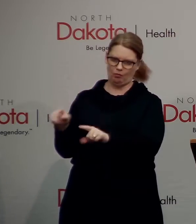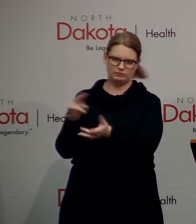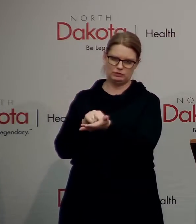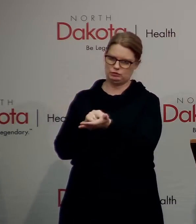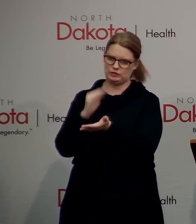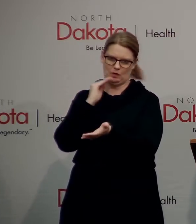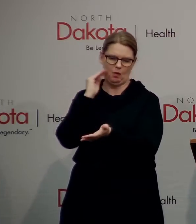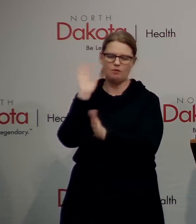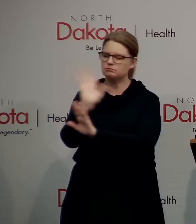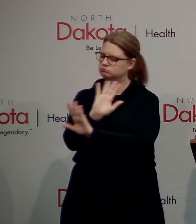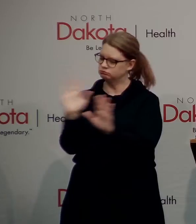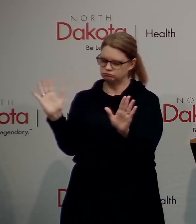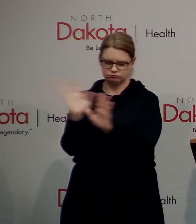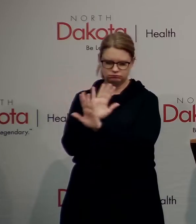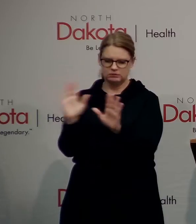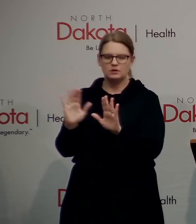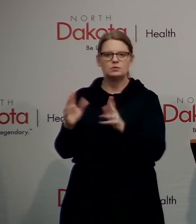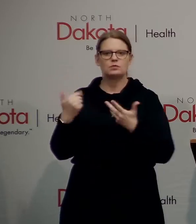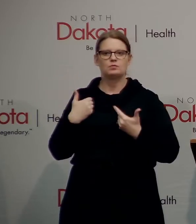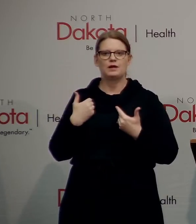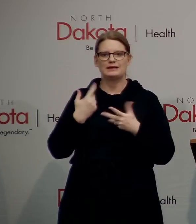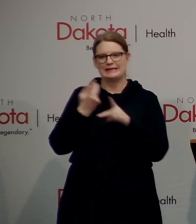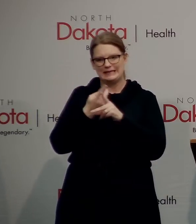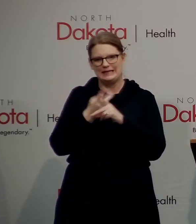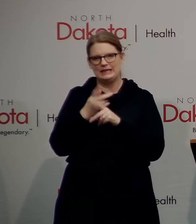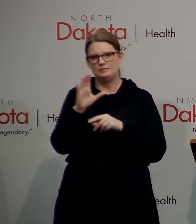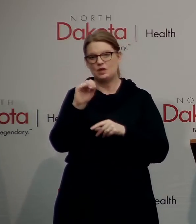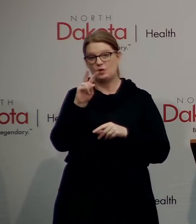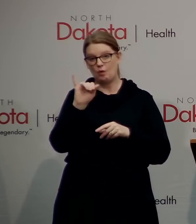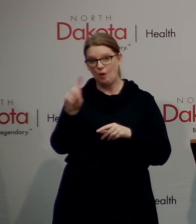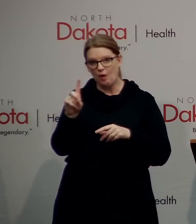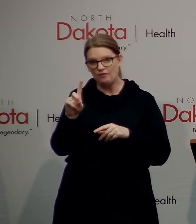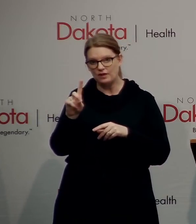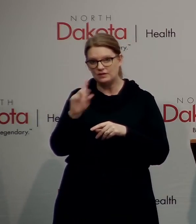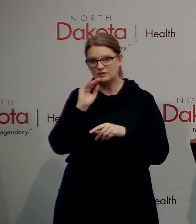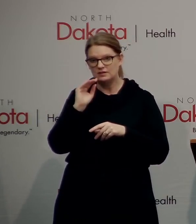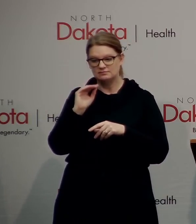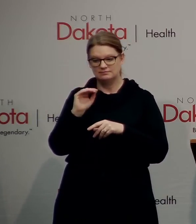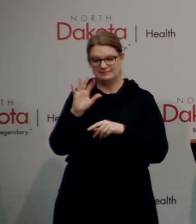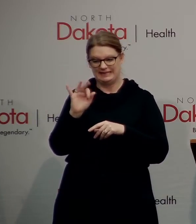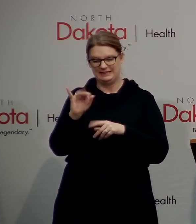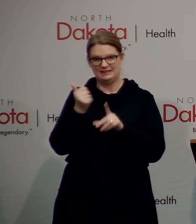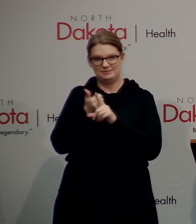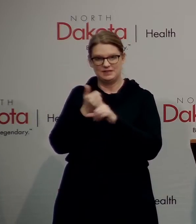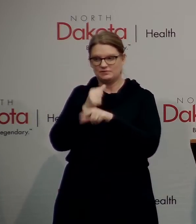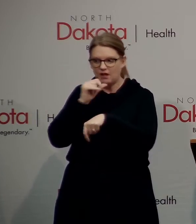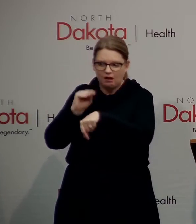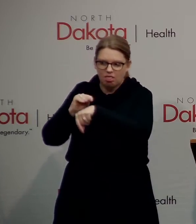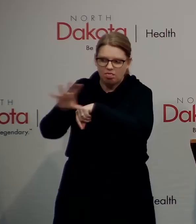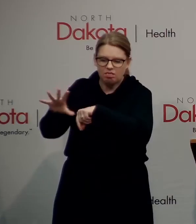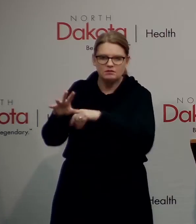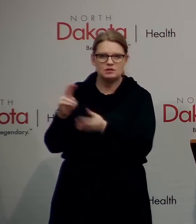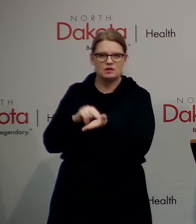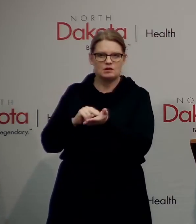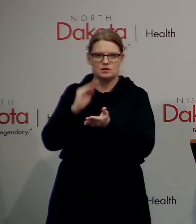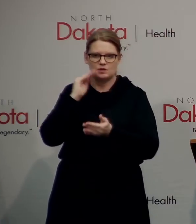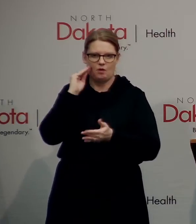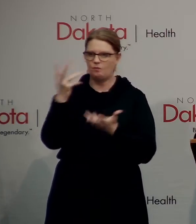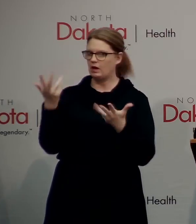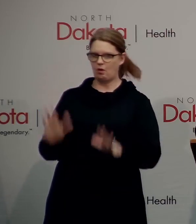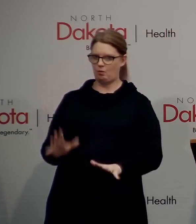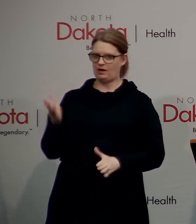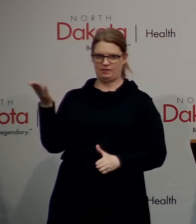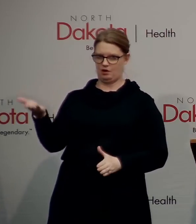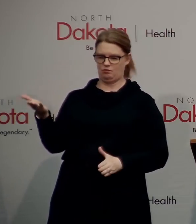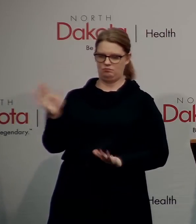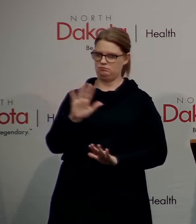very, very much trying to make sure that we keep the COVID-19 out of our 80 skilled nursing centers and other places where elders gather.